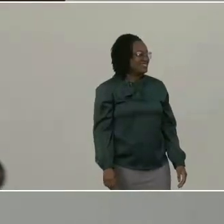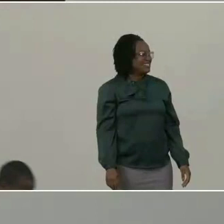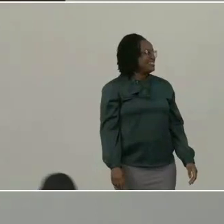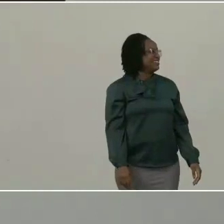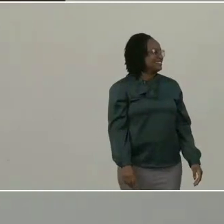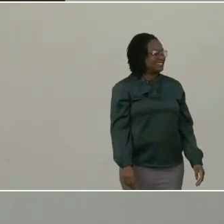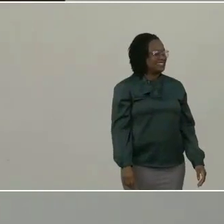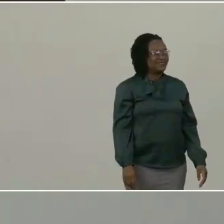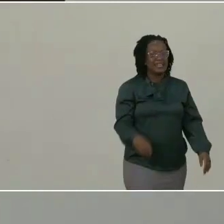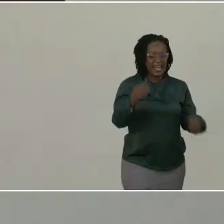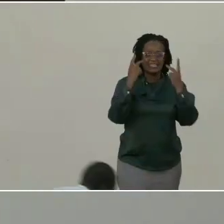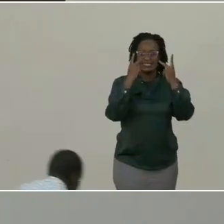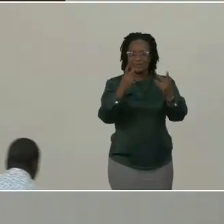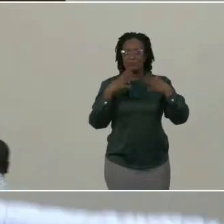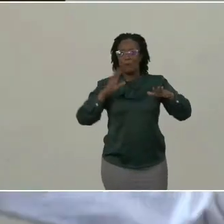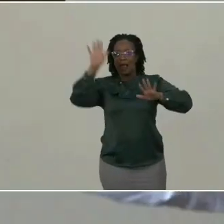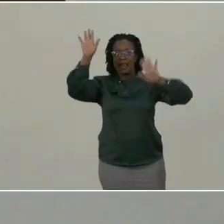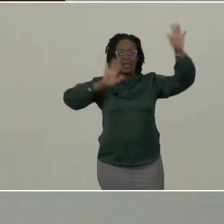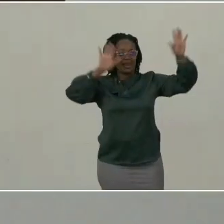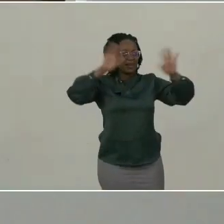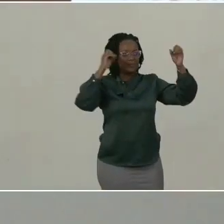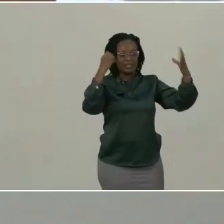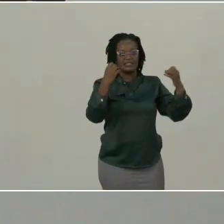I think we'll have more people.